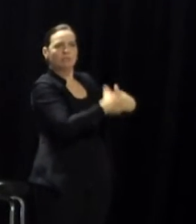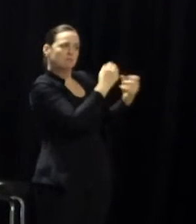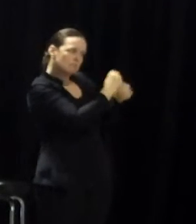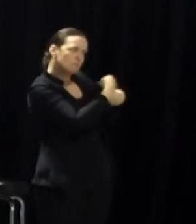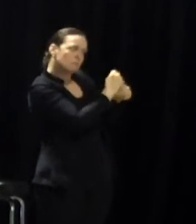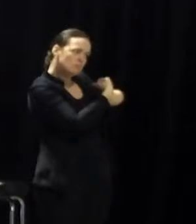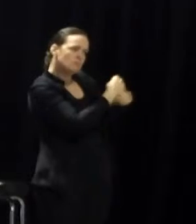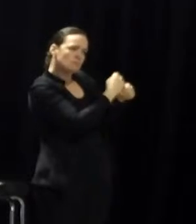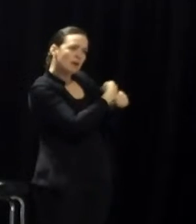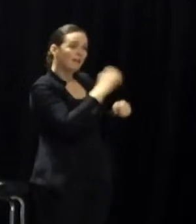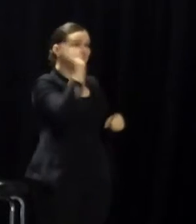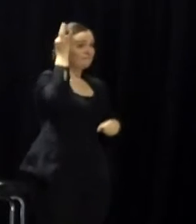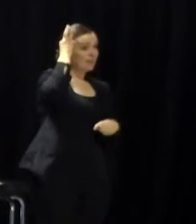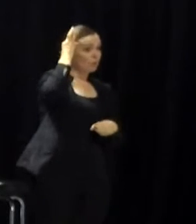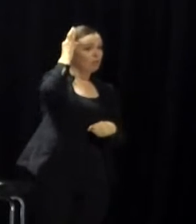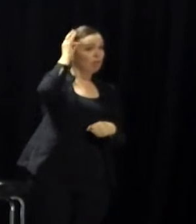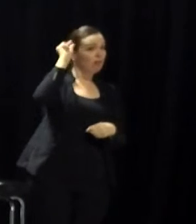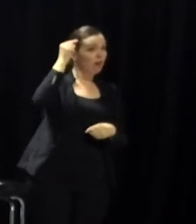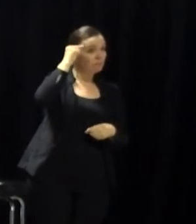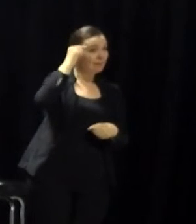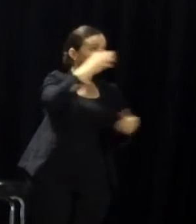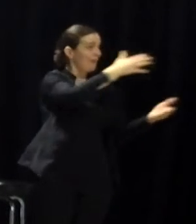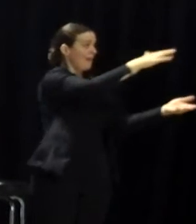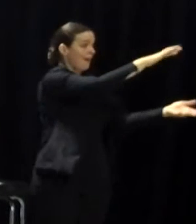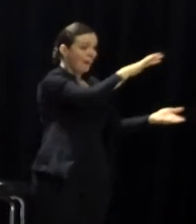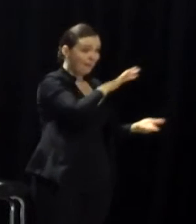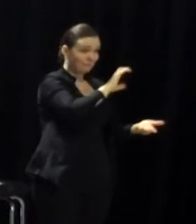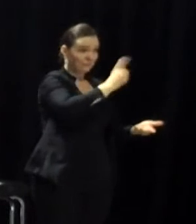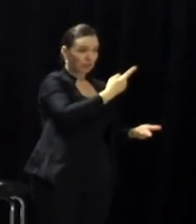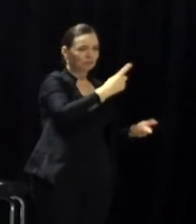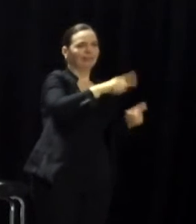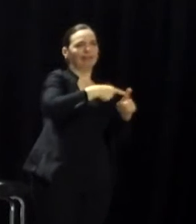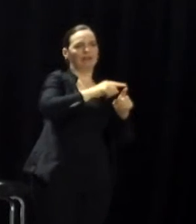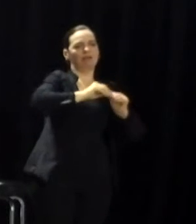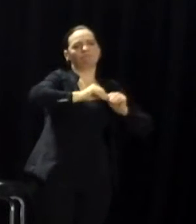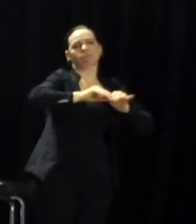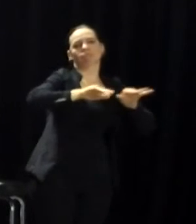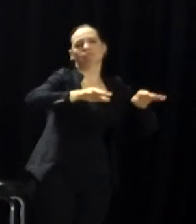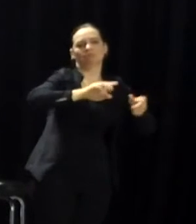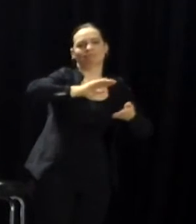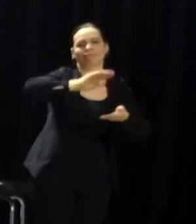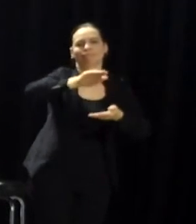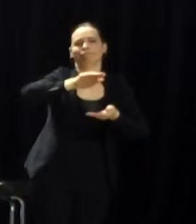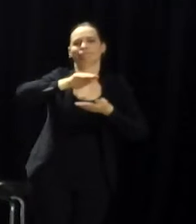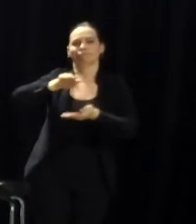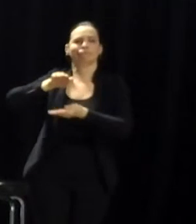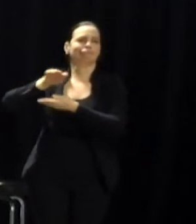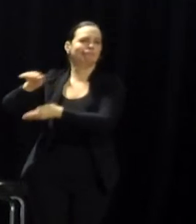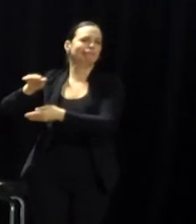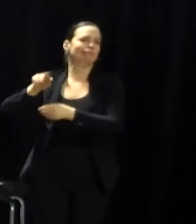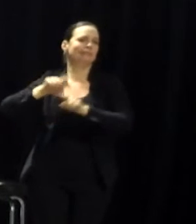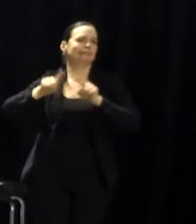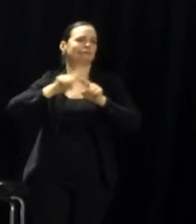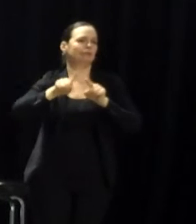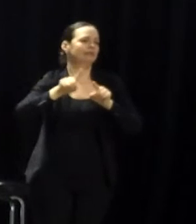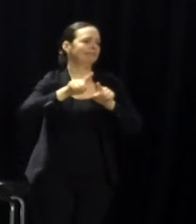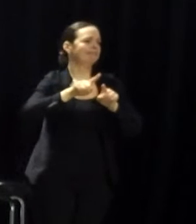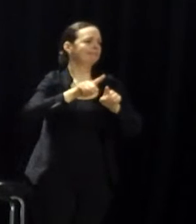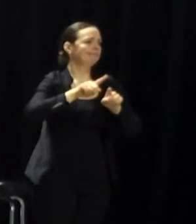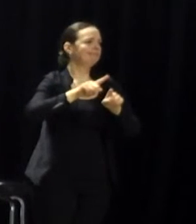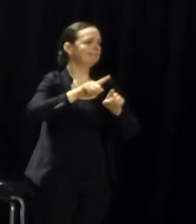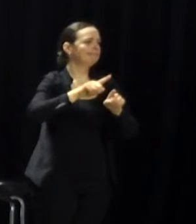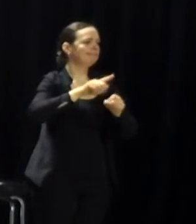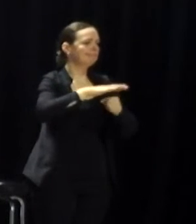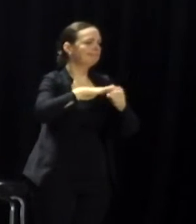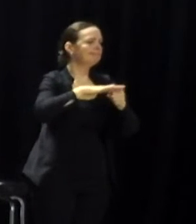much have you gotten each week? Well, last week was the first time. We wouldn't even gotten anything last week we weren't supposed to be doing